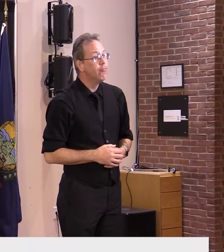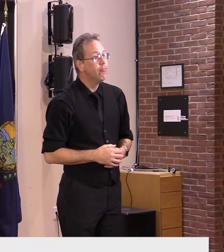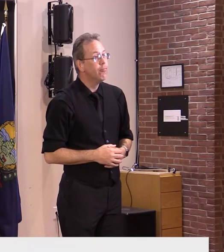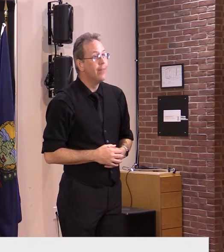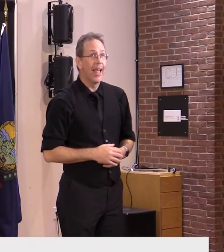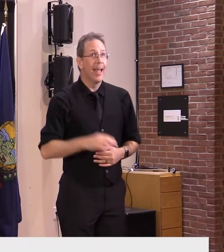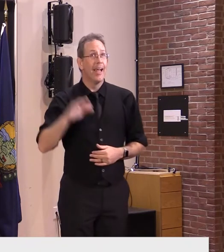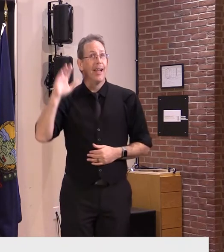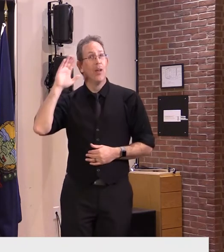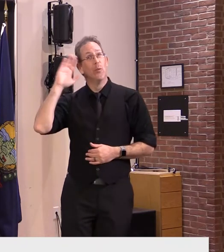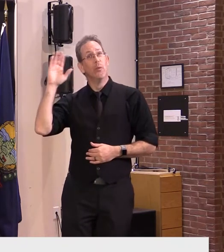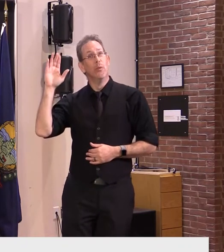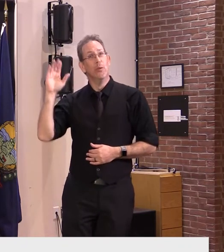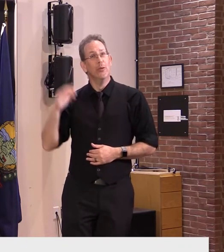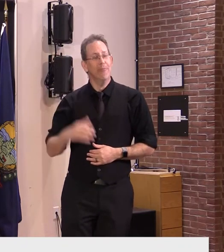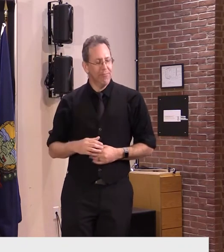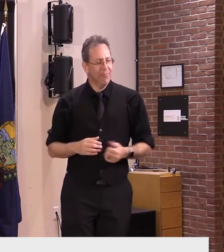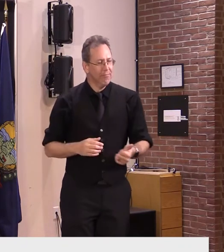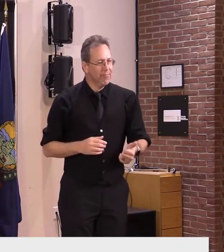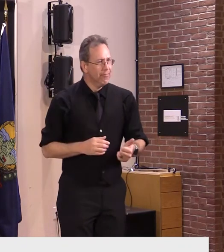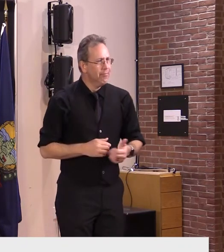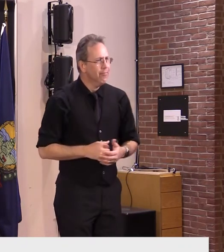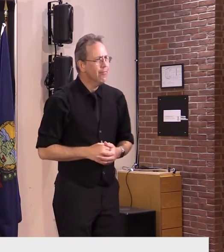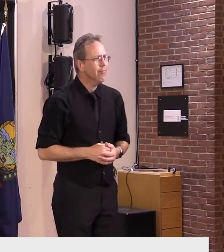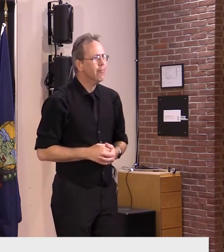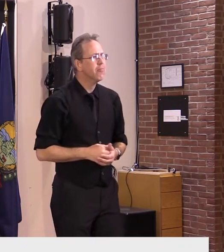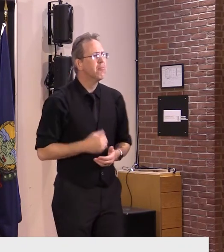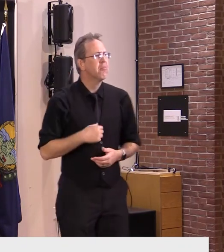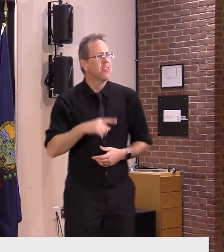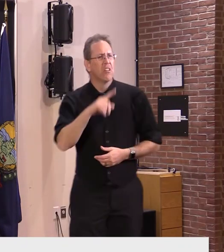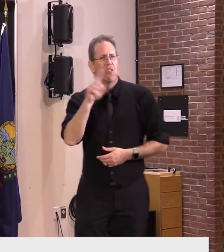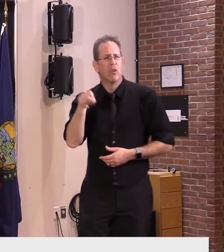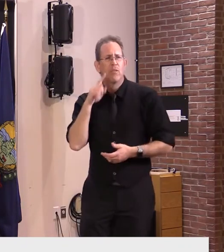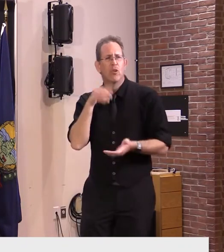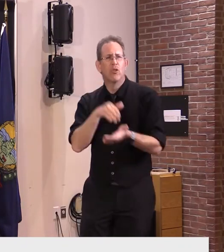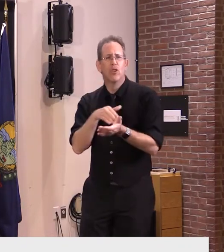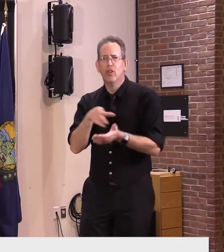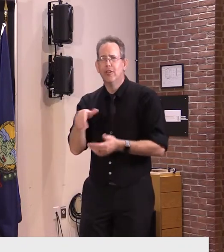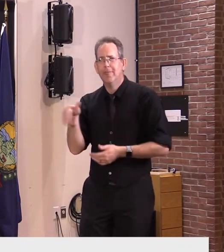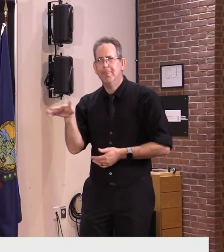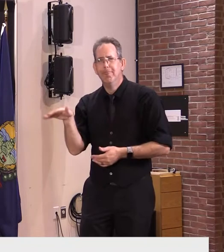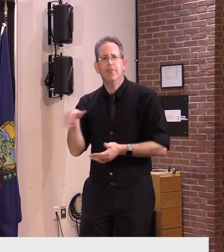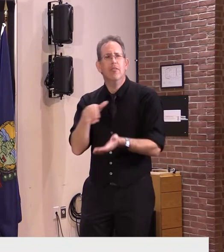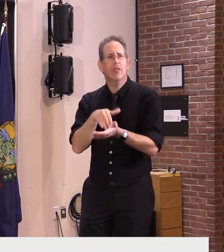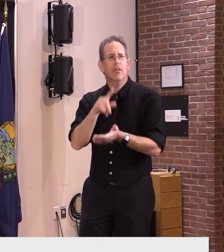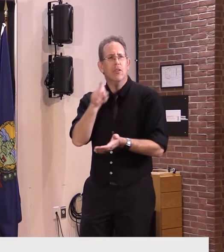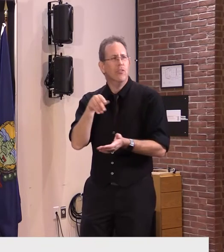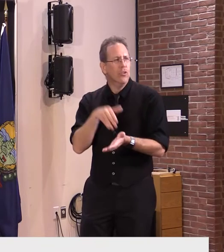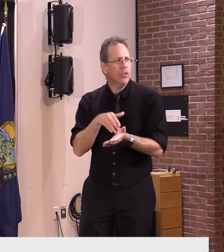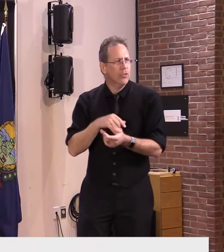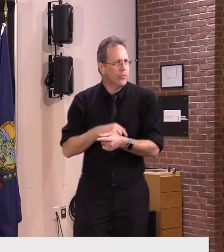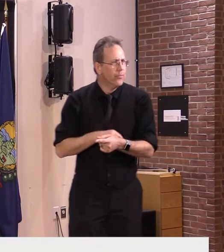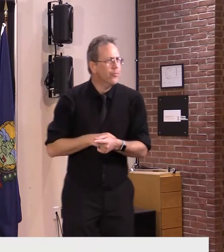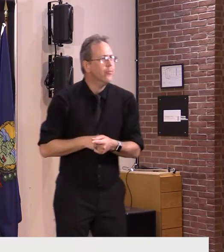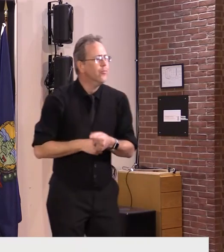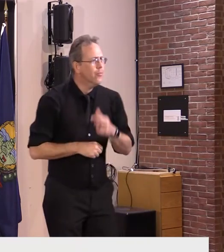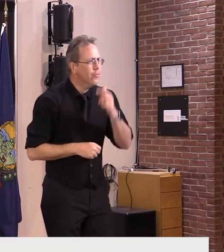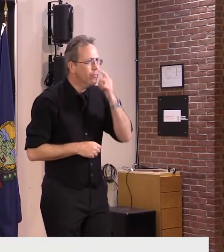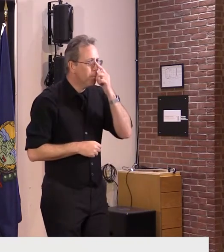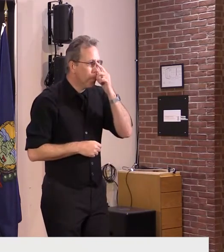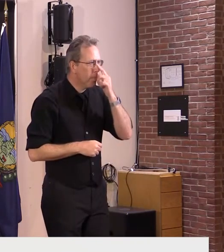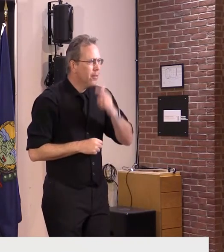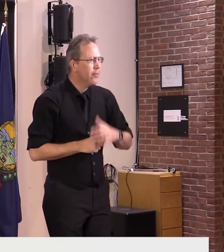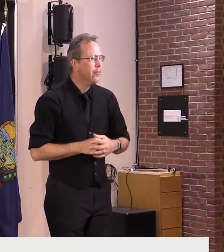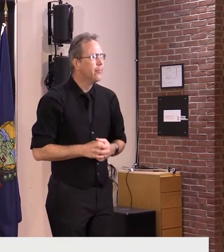Hello. I think these questions are for Dr. Levine. I have some questions about the transition to this new kind